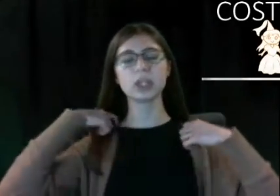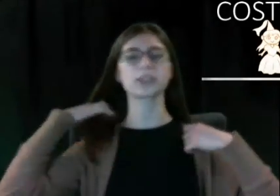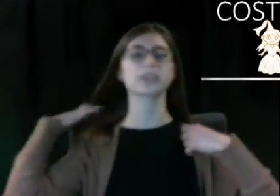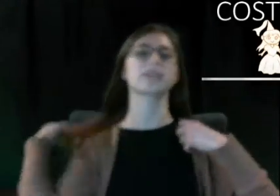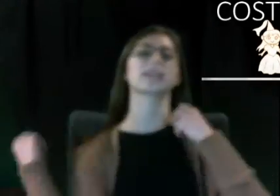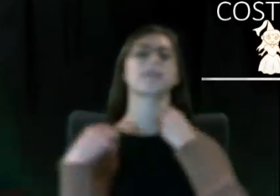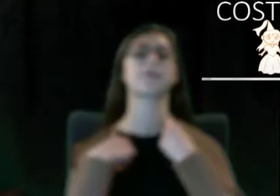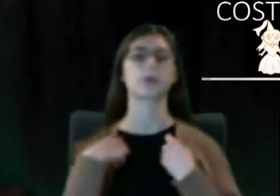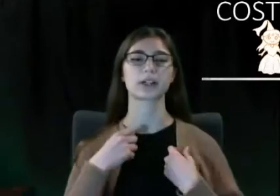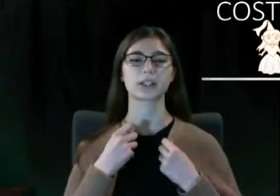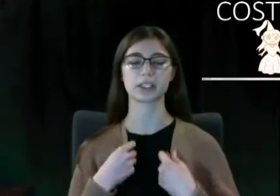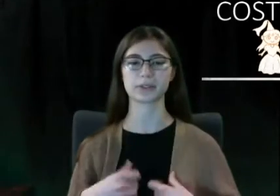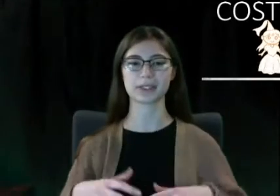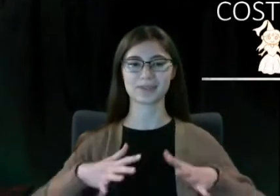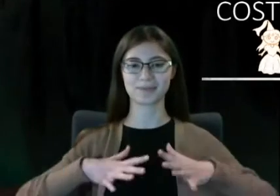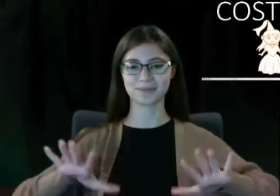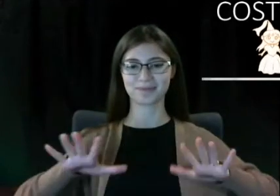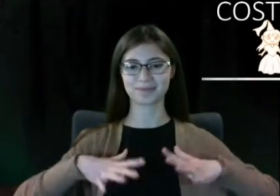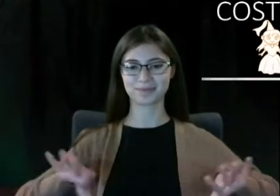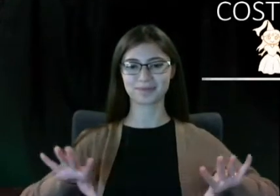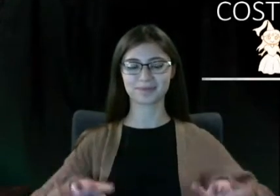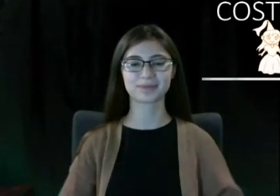Also the sign for close.